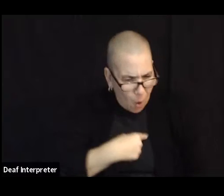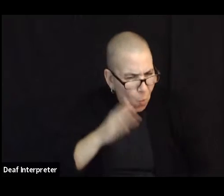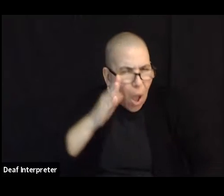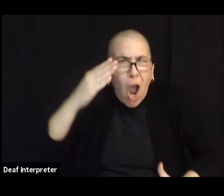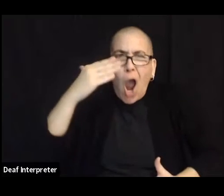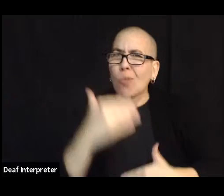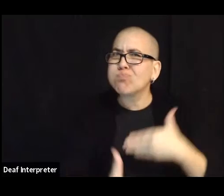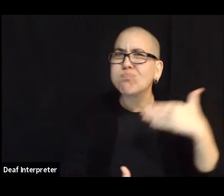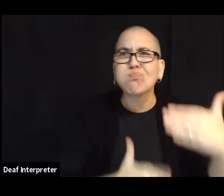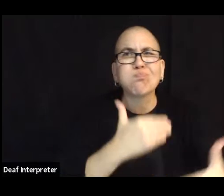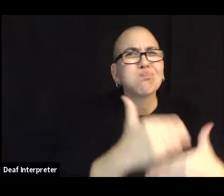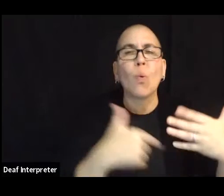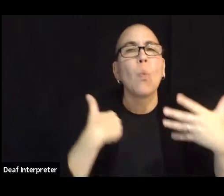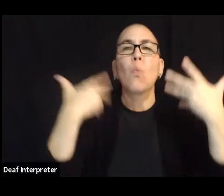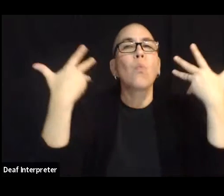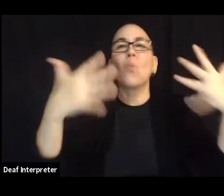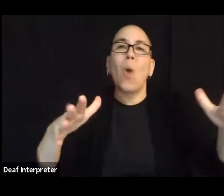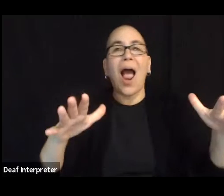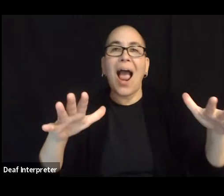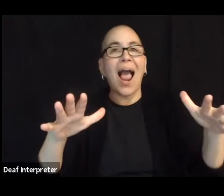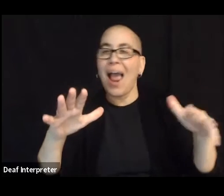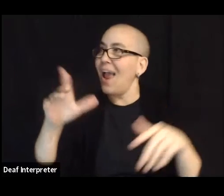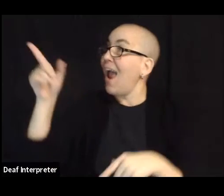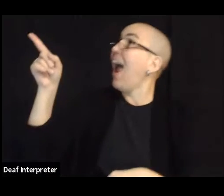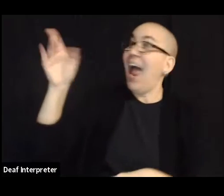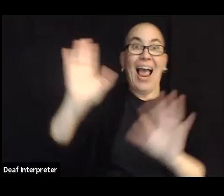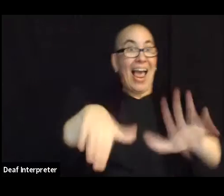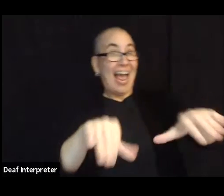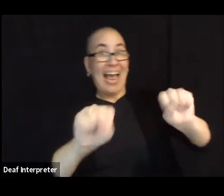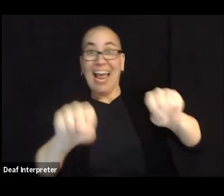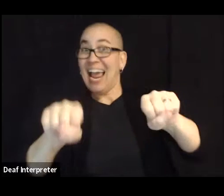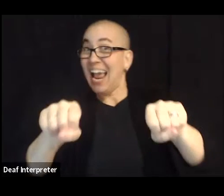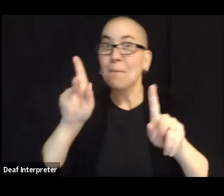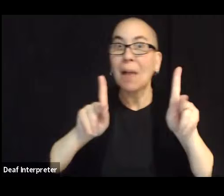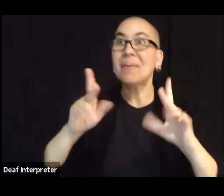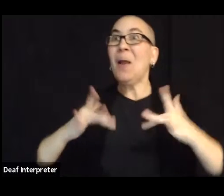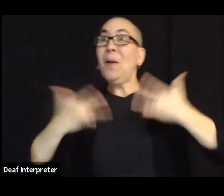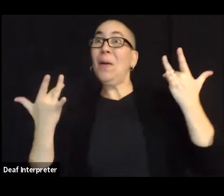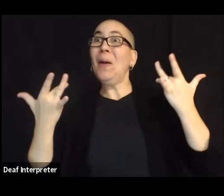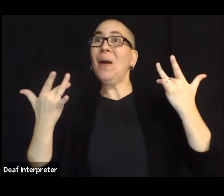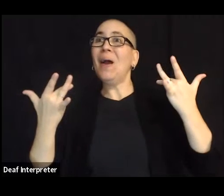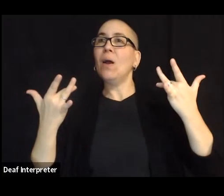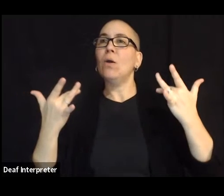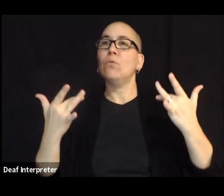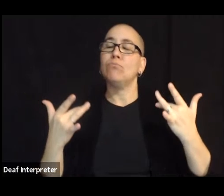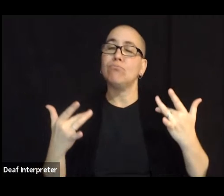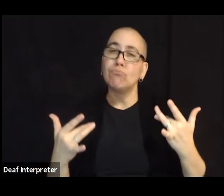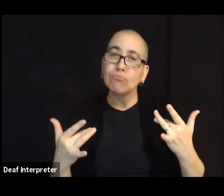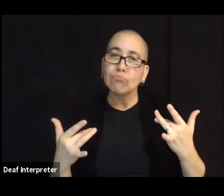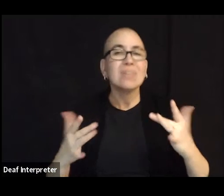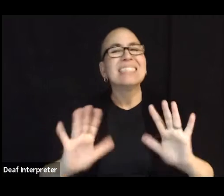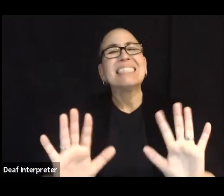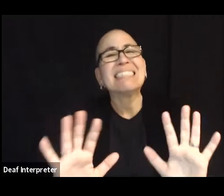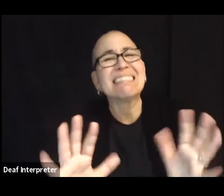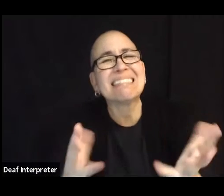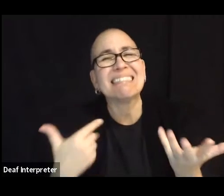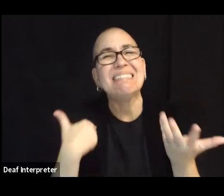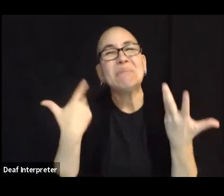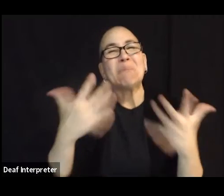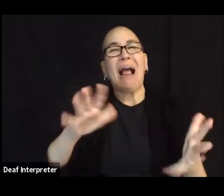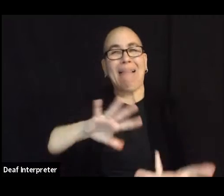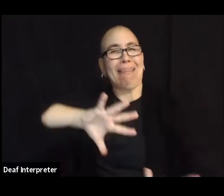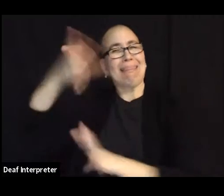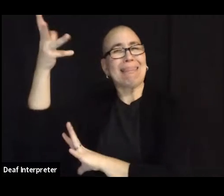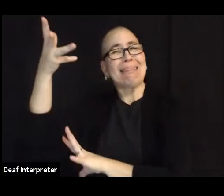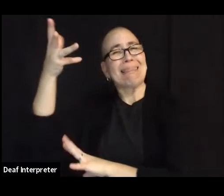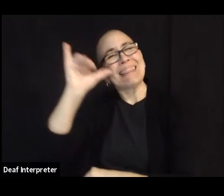that can't be met. Thank you. The next question comes from the